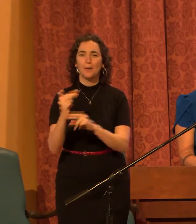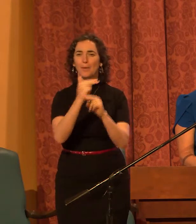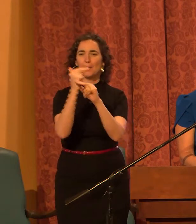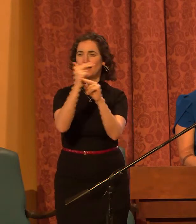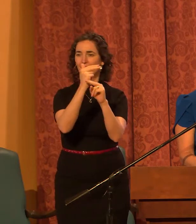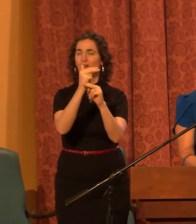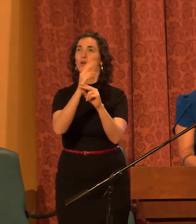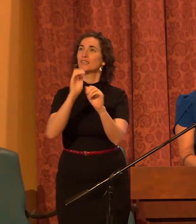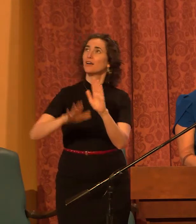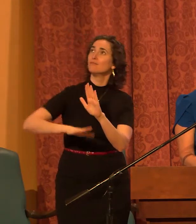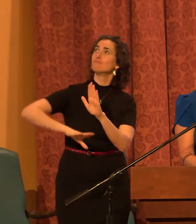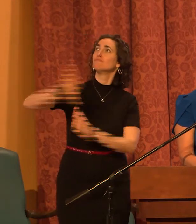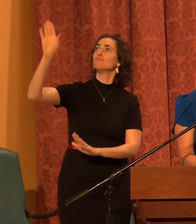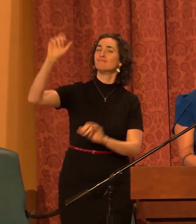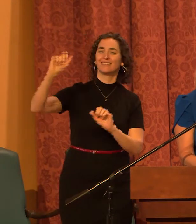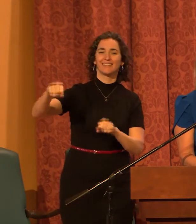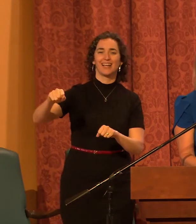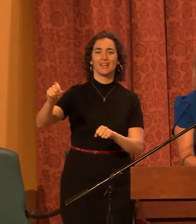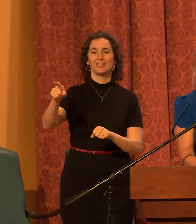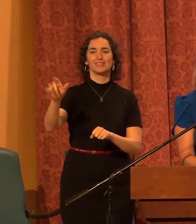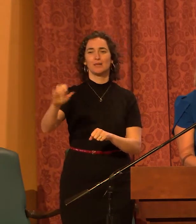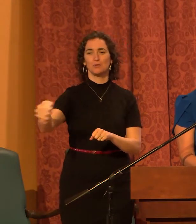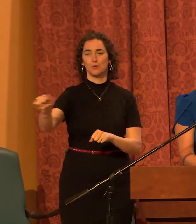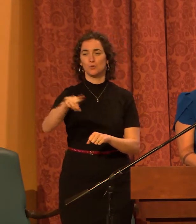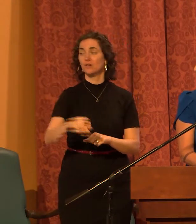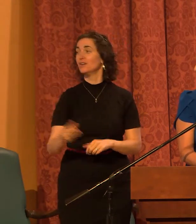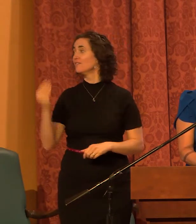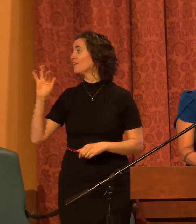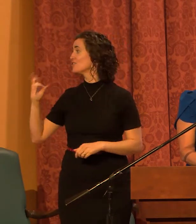too can fly high. Josh,